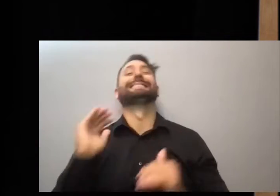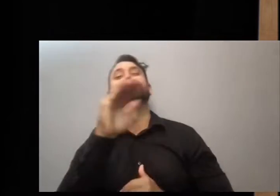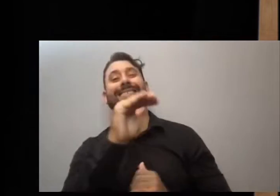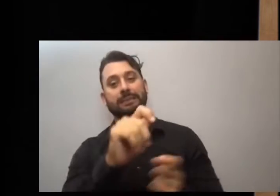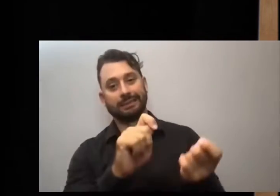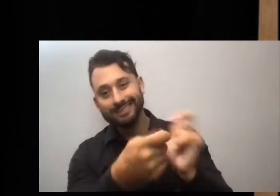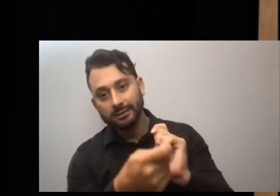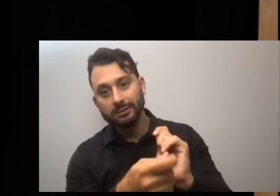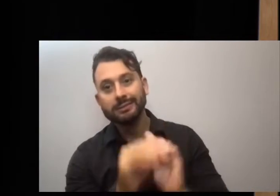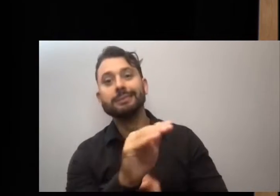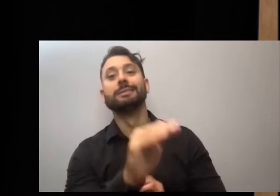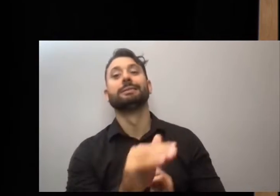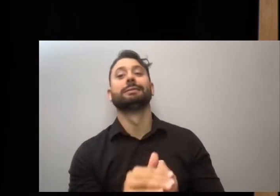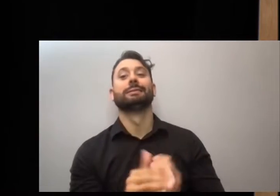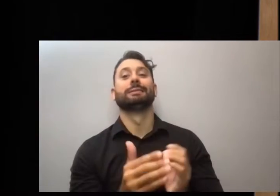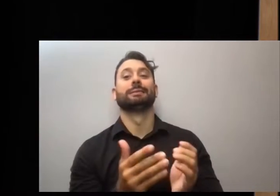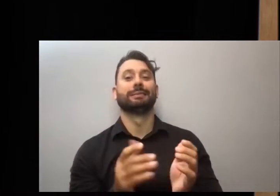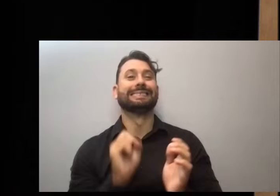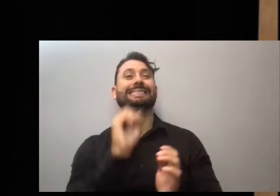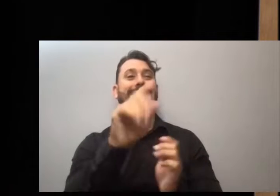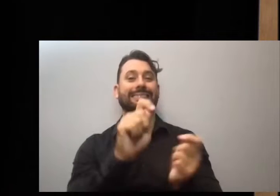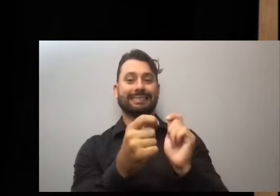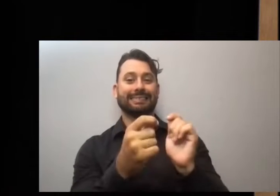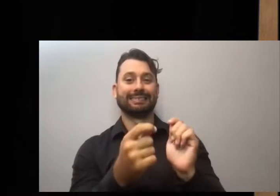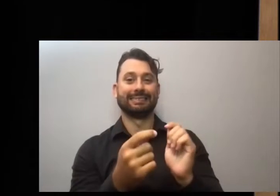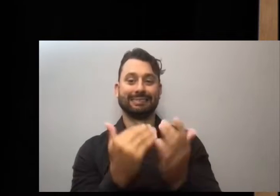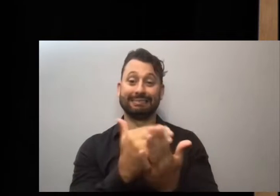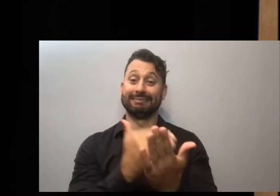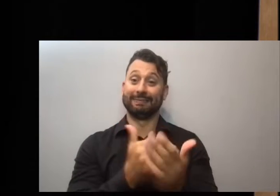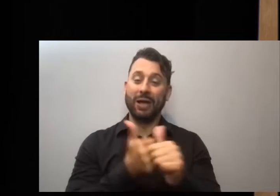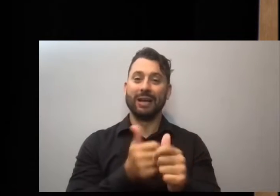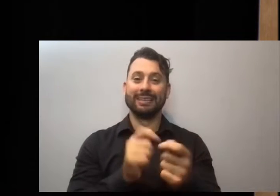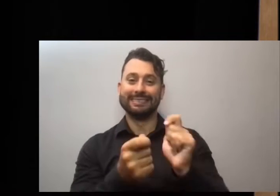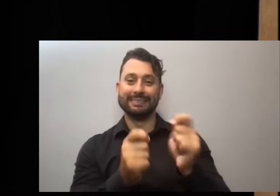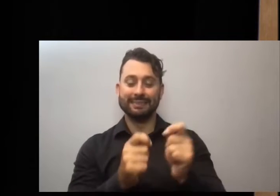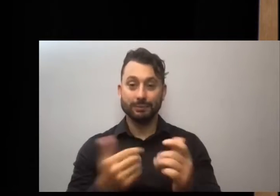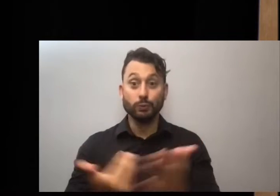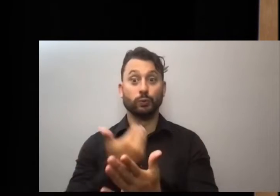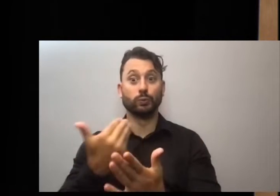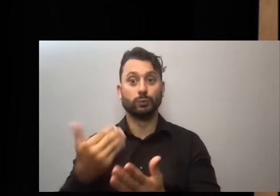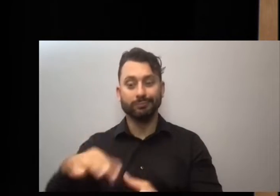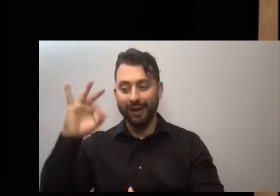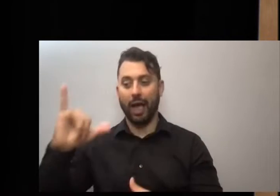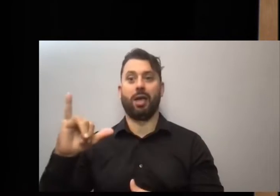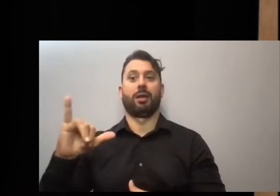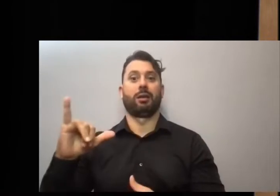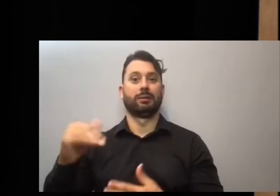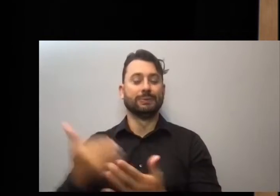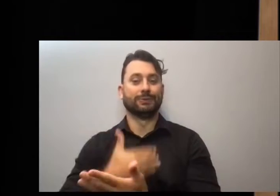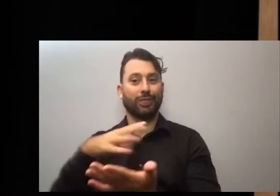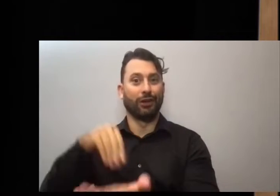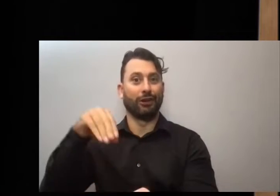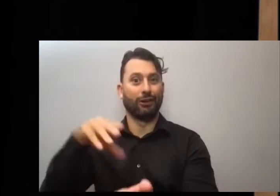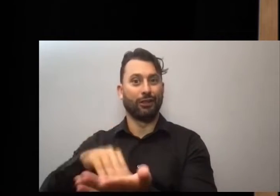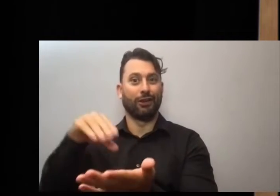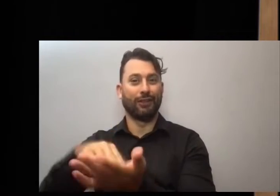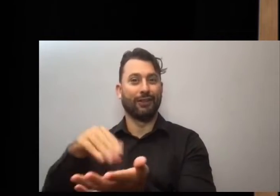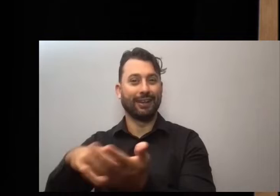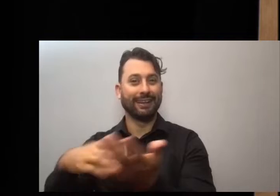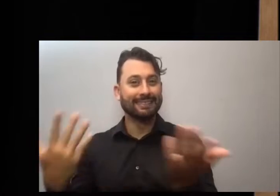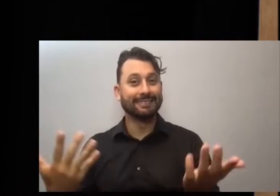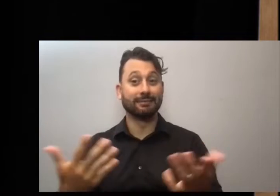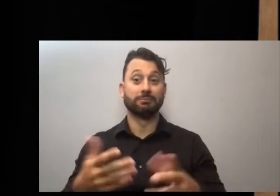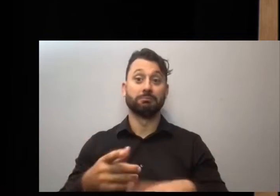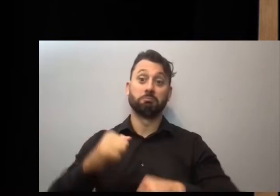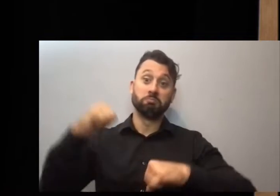because they find out something new. And so they want to make sure that the guidance is in relation to the science that they know. And so